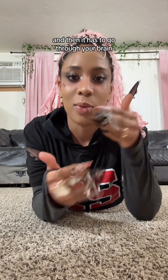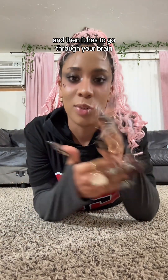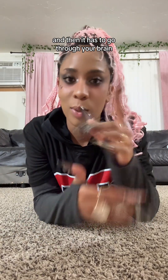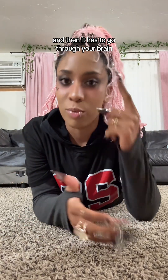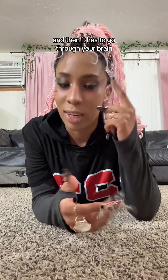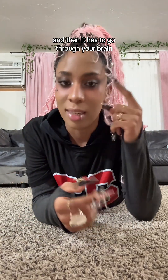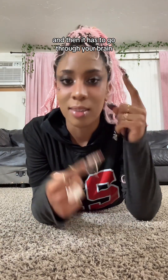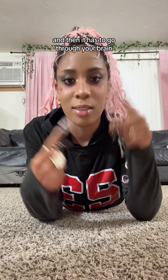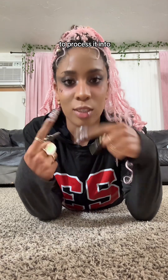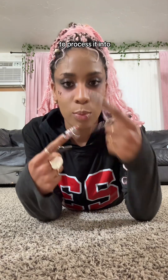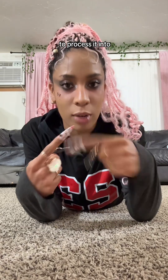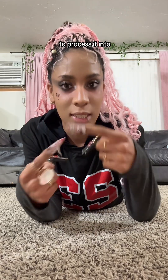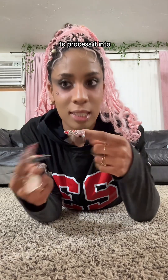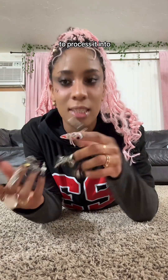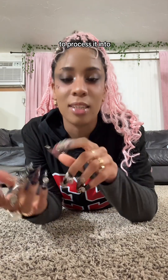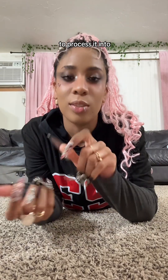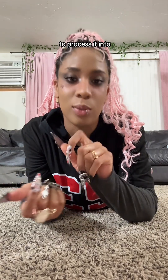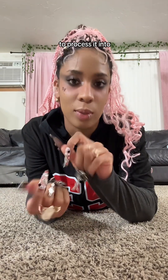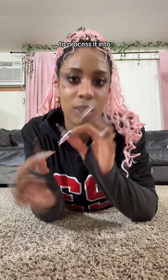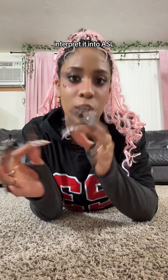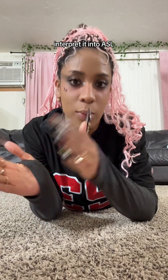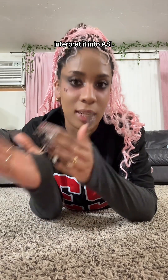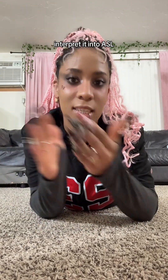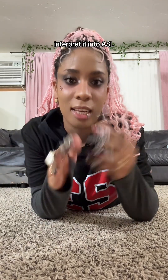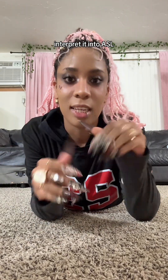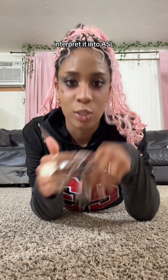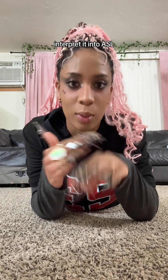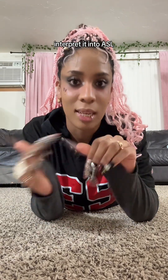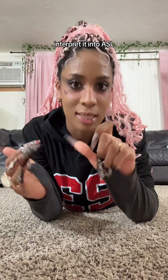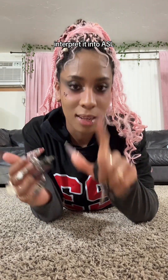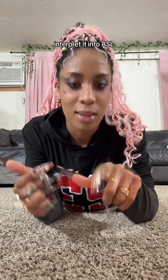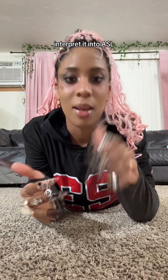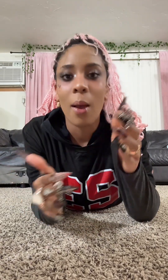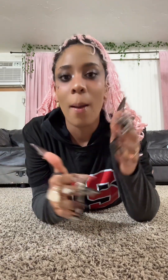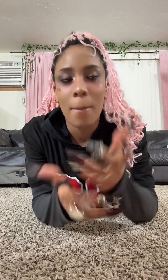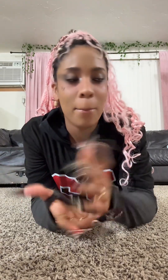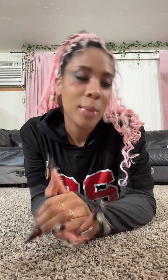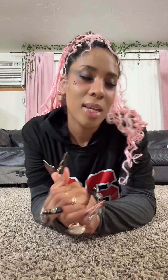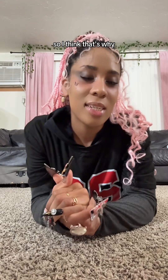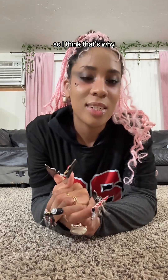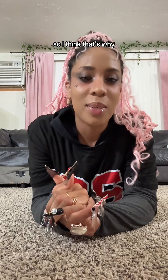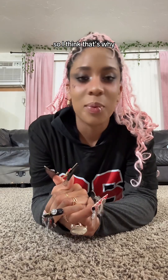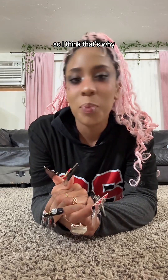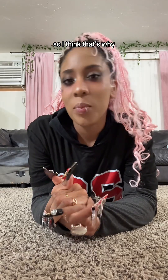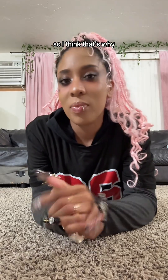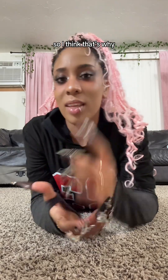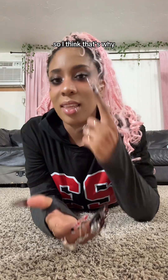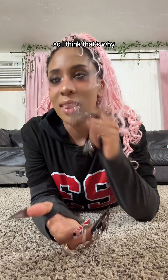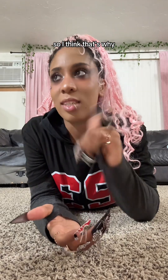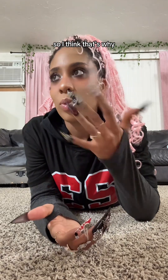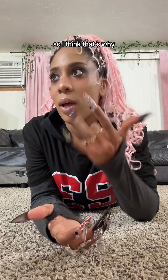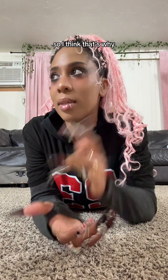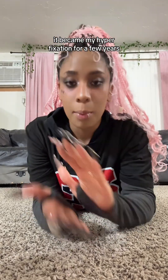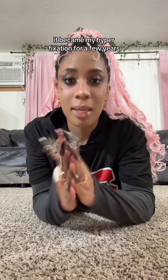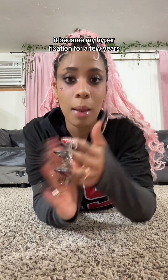through your brain to process it and to interpret it into ASL. So I think that's why. It became